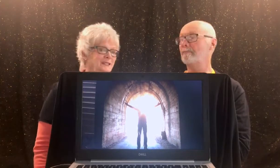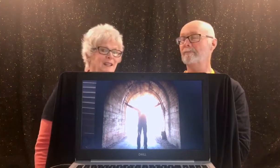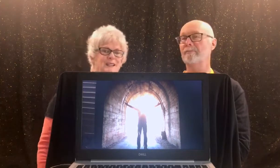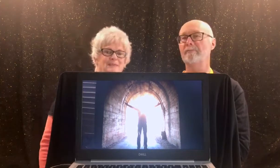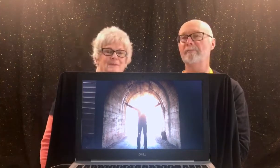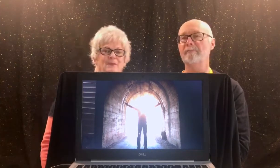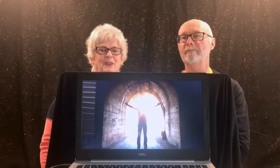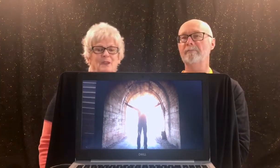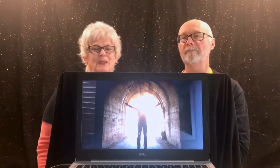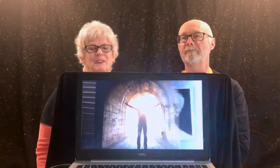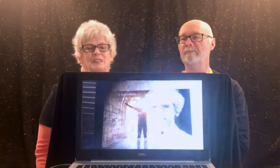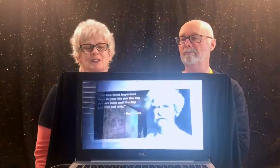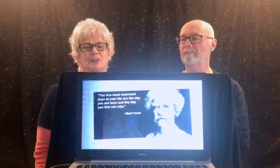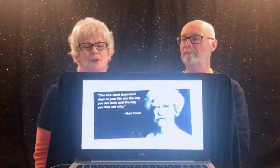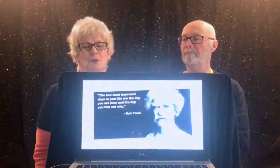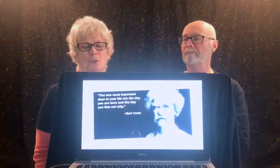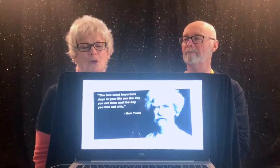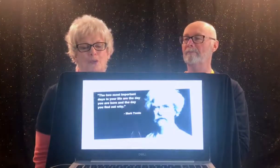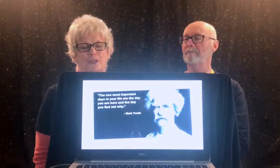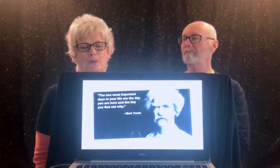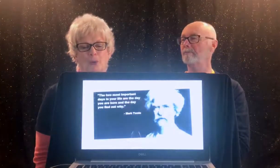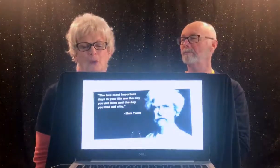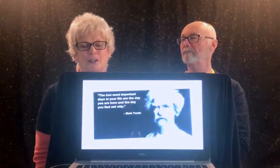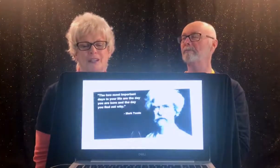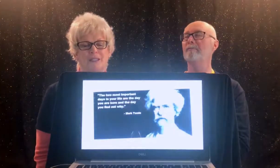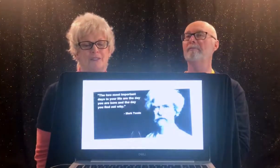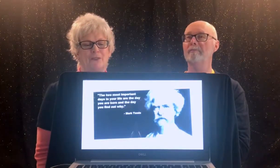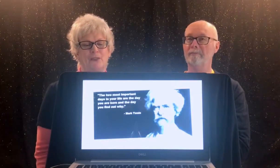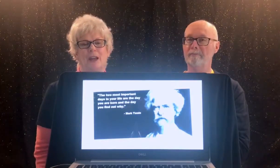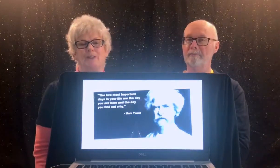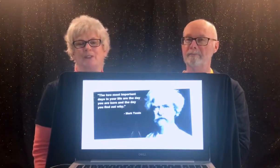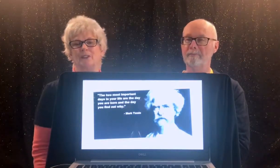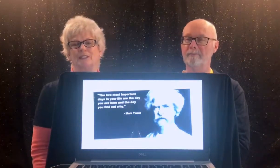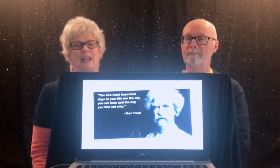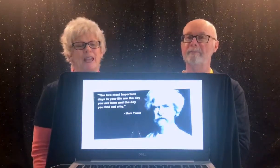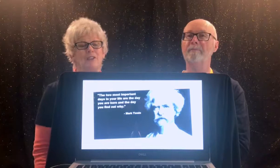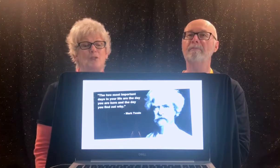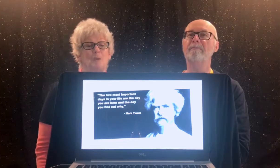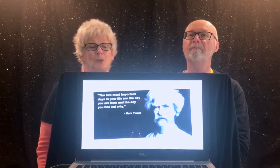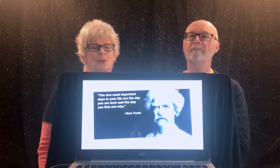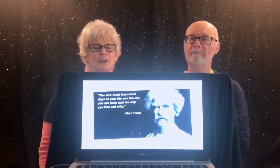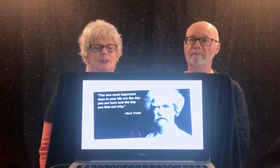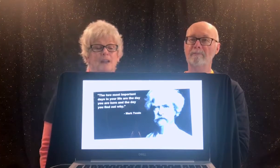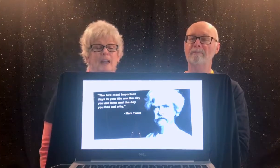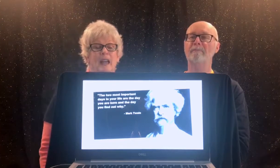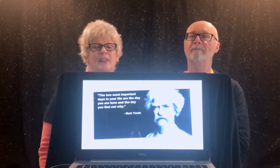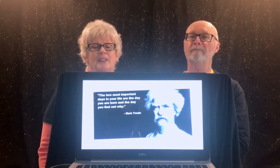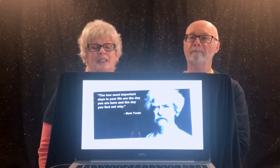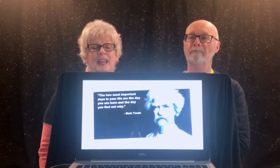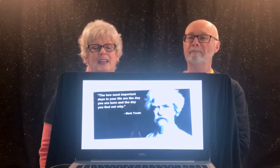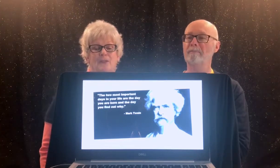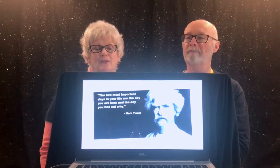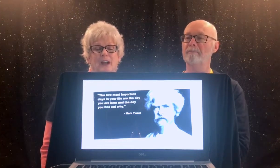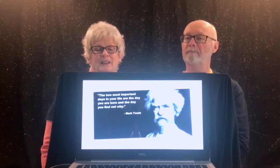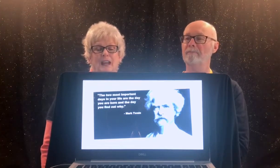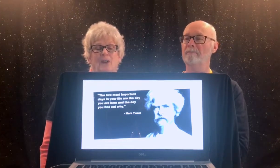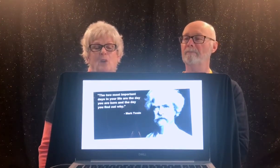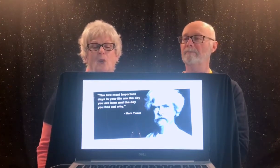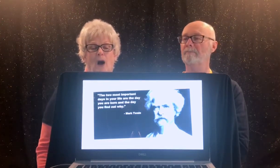said it. He said, the two most important days of your life are the day you are born and the day you find out